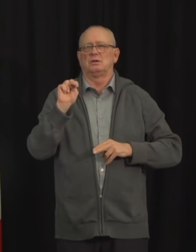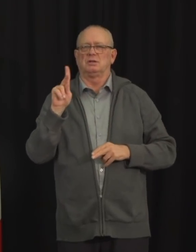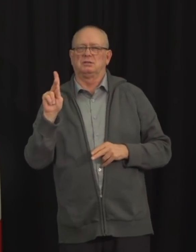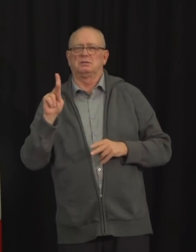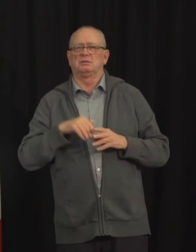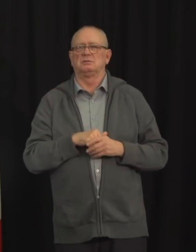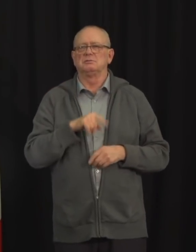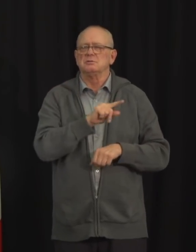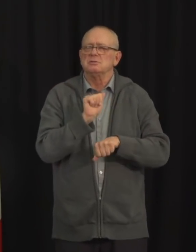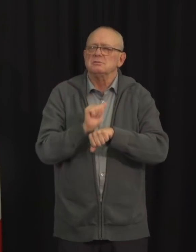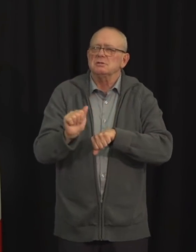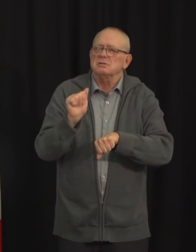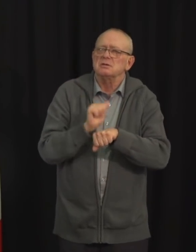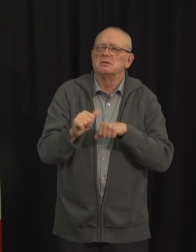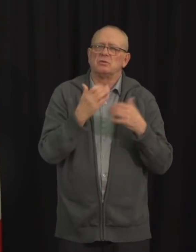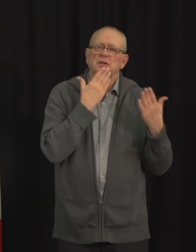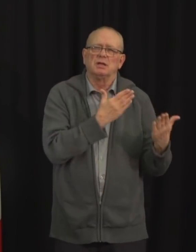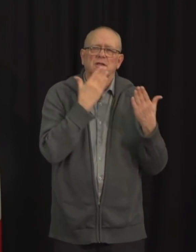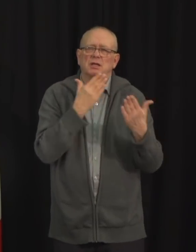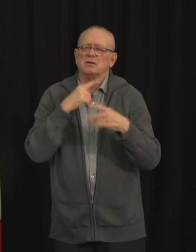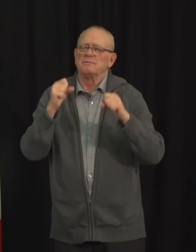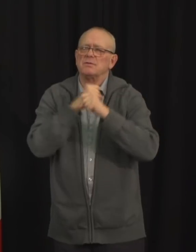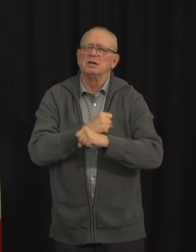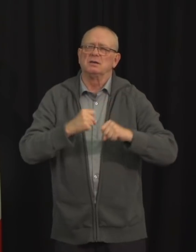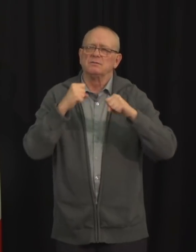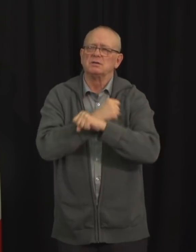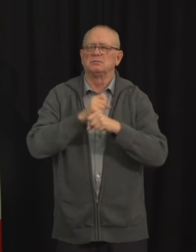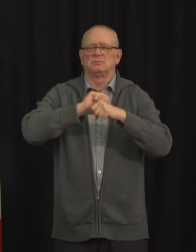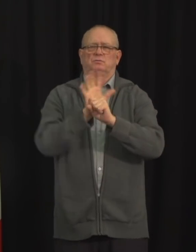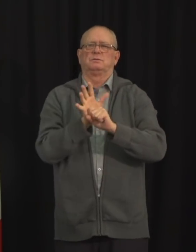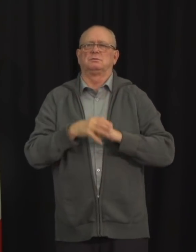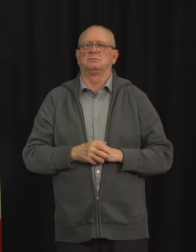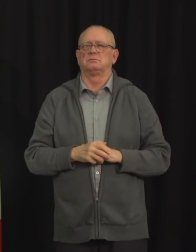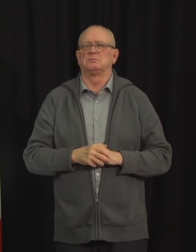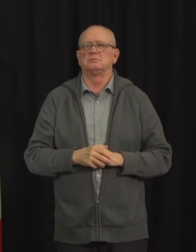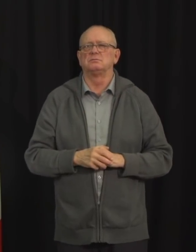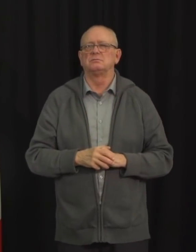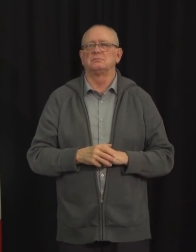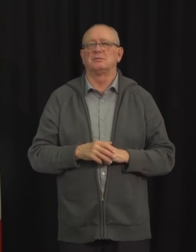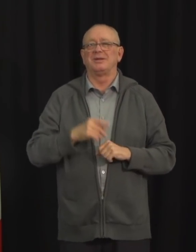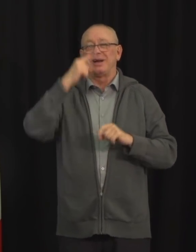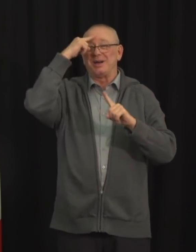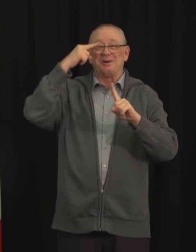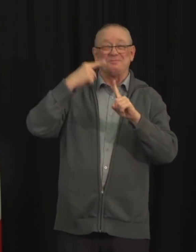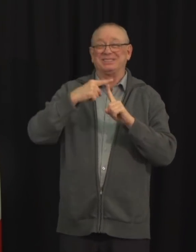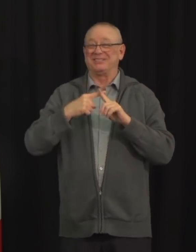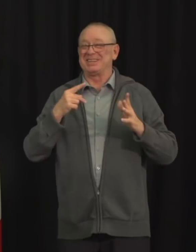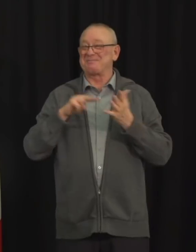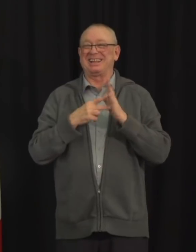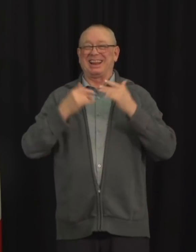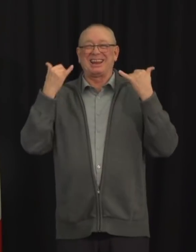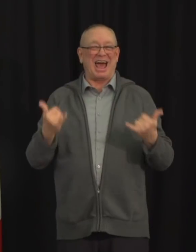But we cannot take our foot off the gas with our adherence to the public health measures and the restrictions in place. It will be many months until